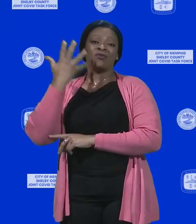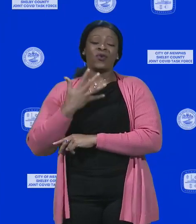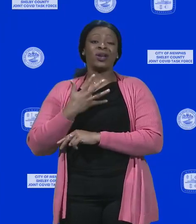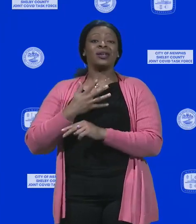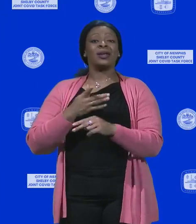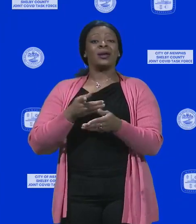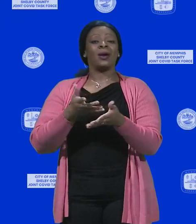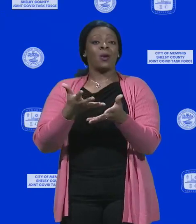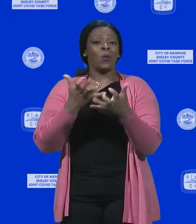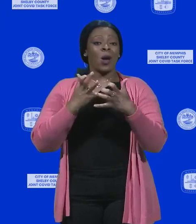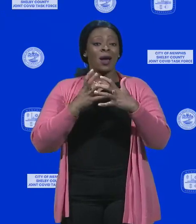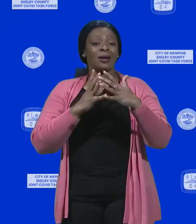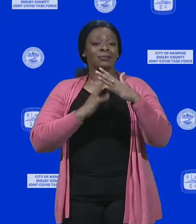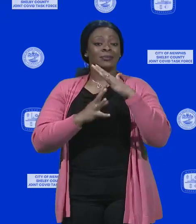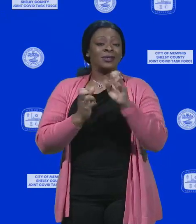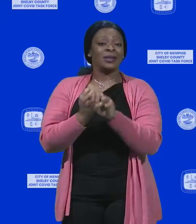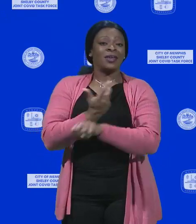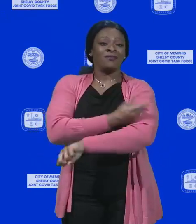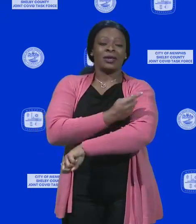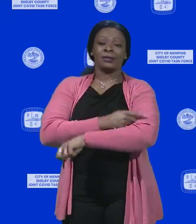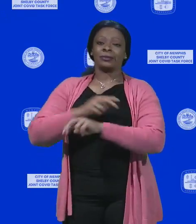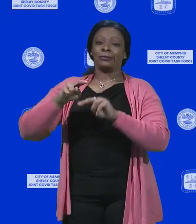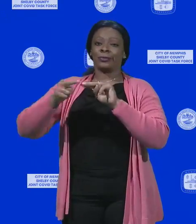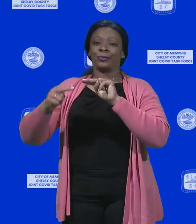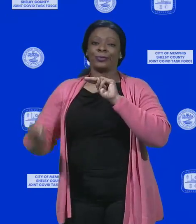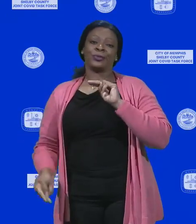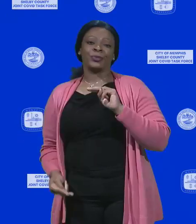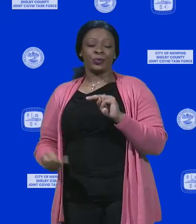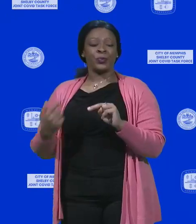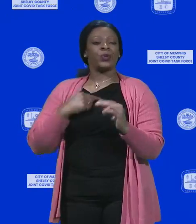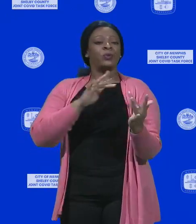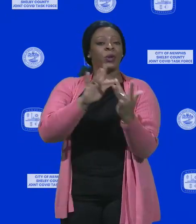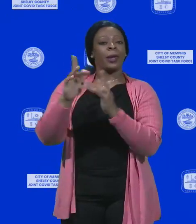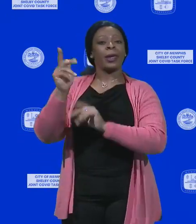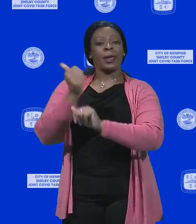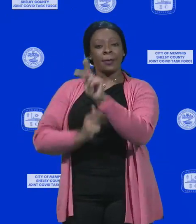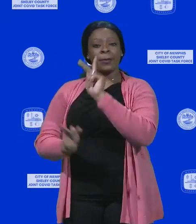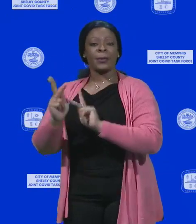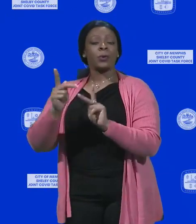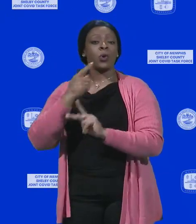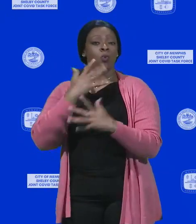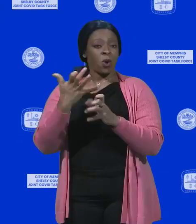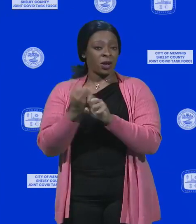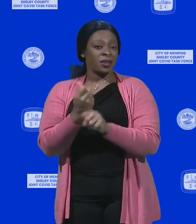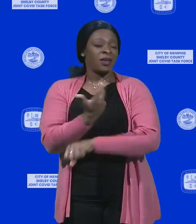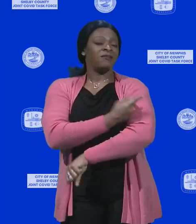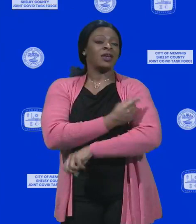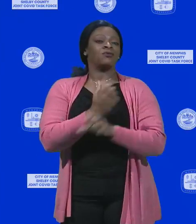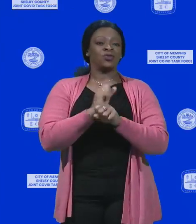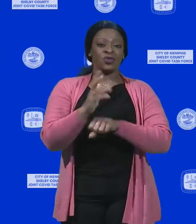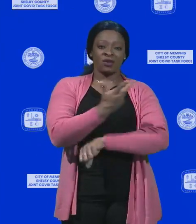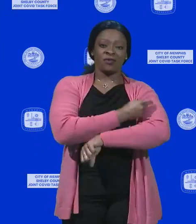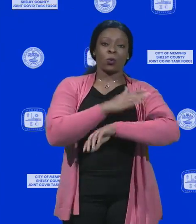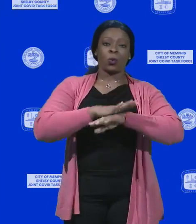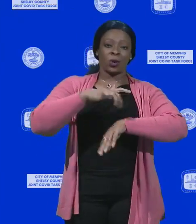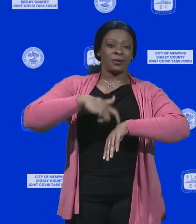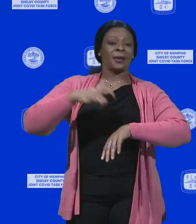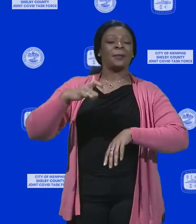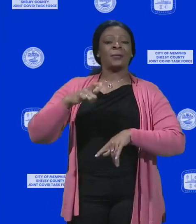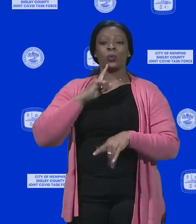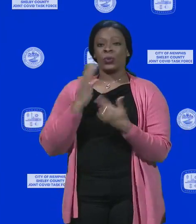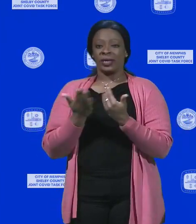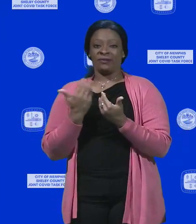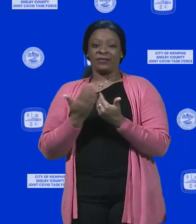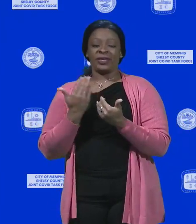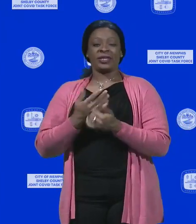but I believe we reached everybody who wanted to have a vaccine, was able to get one in a timely fashion and